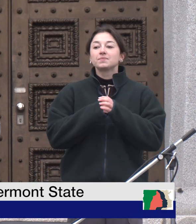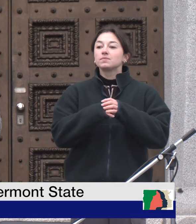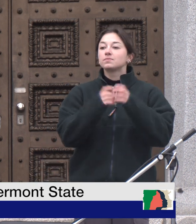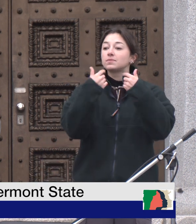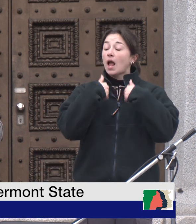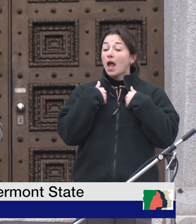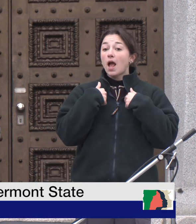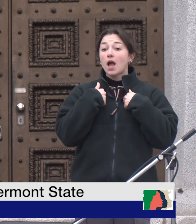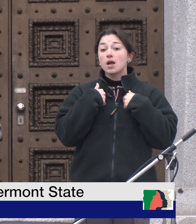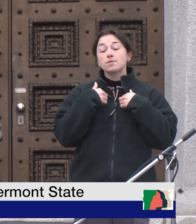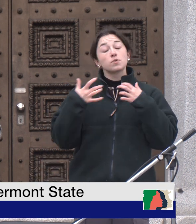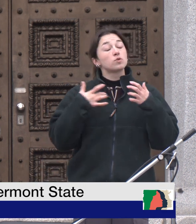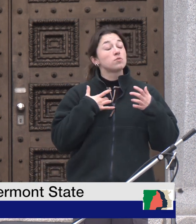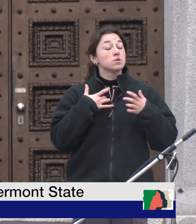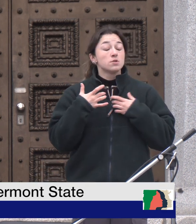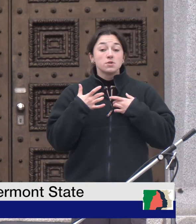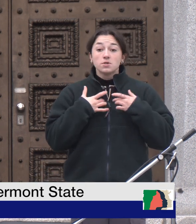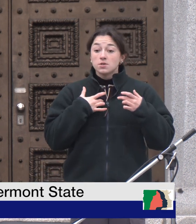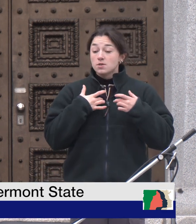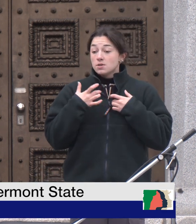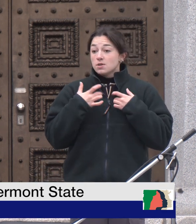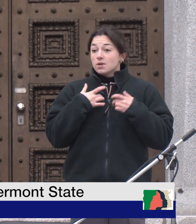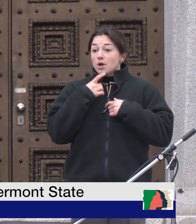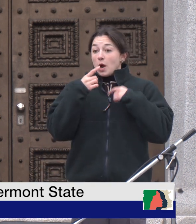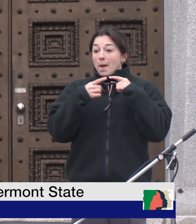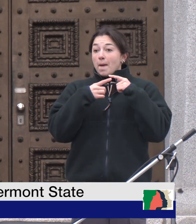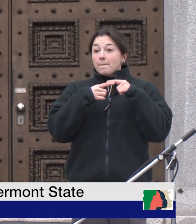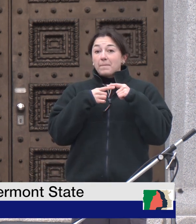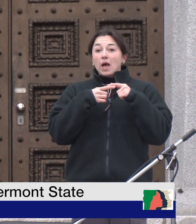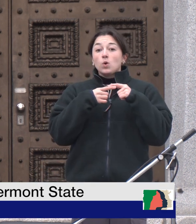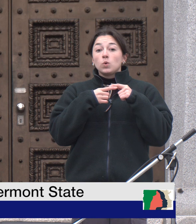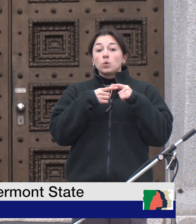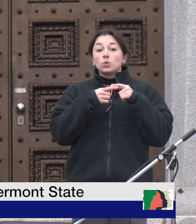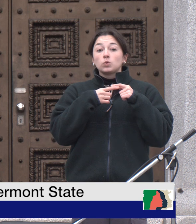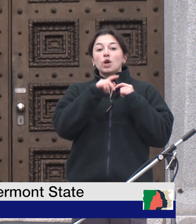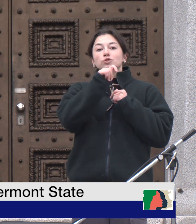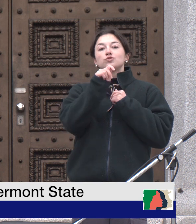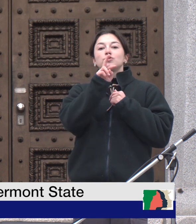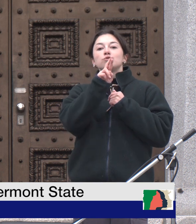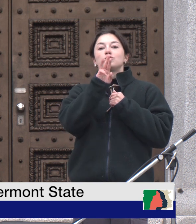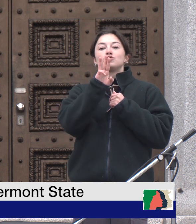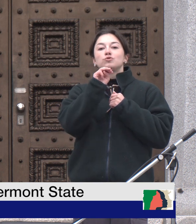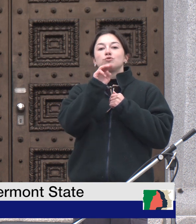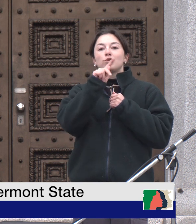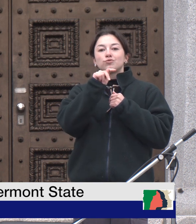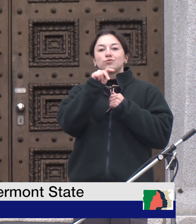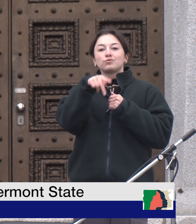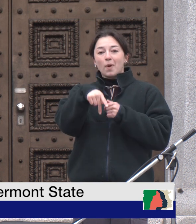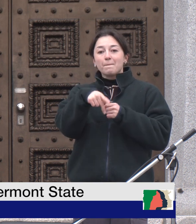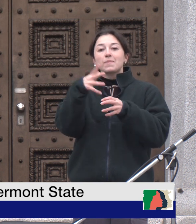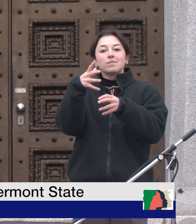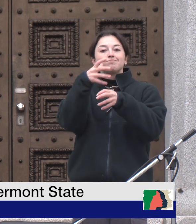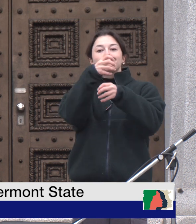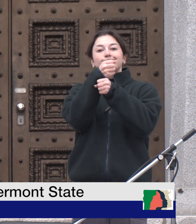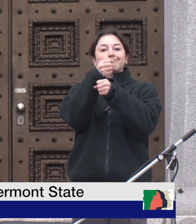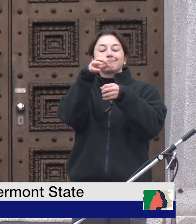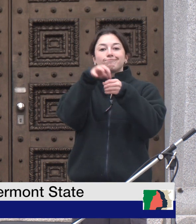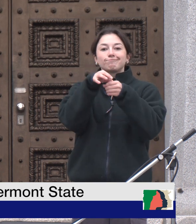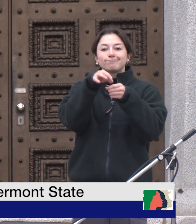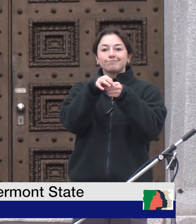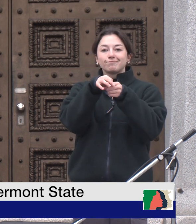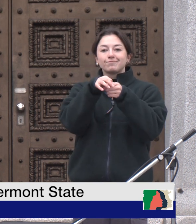I am deeply concerned about the potential impact of a Trump presidency on civil liberties, particularly